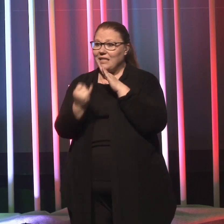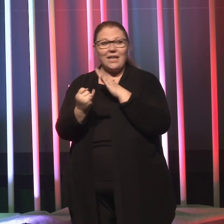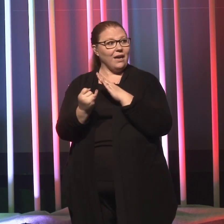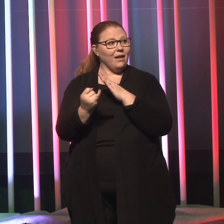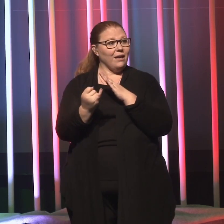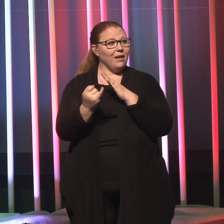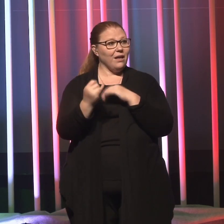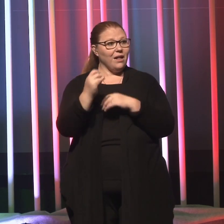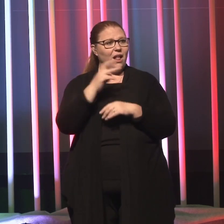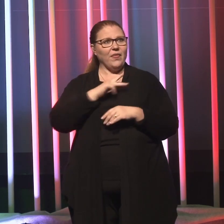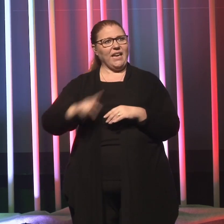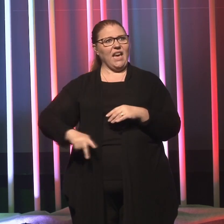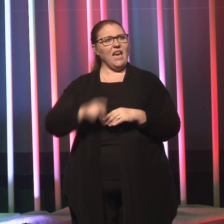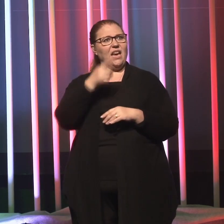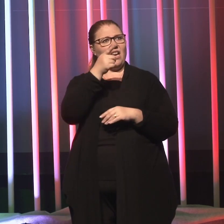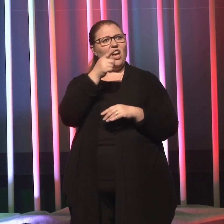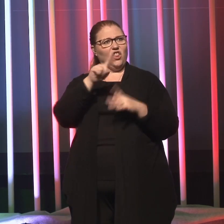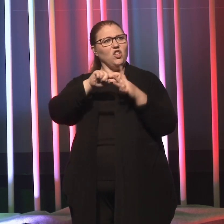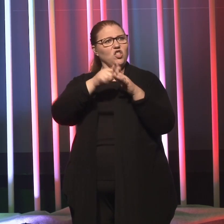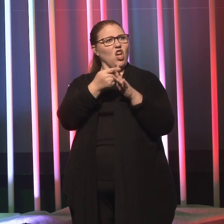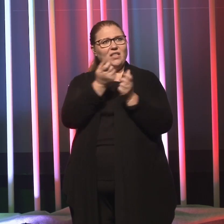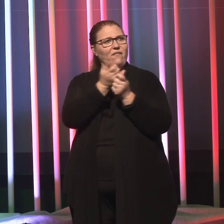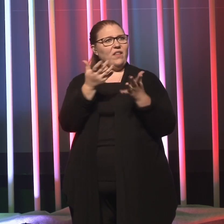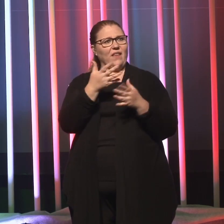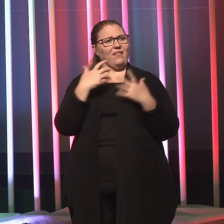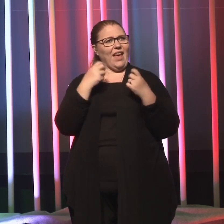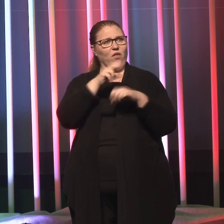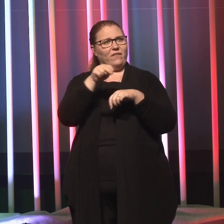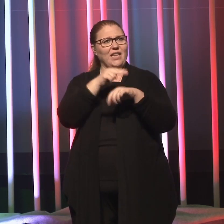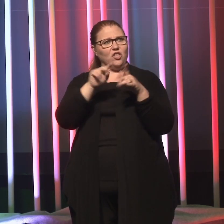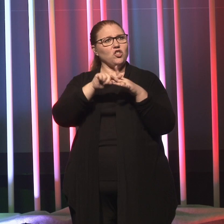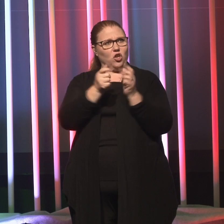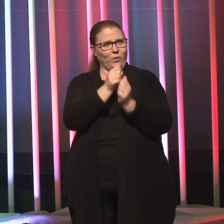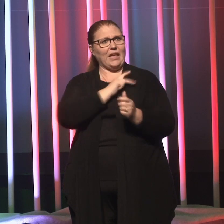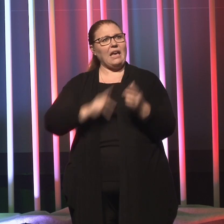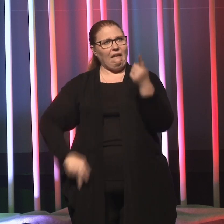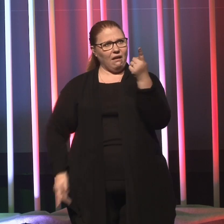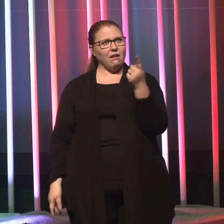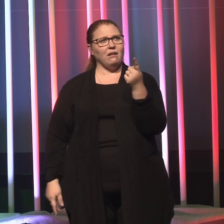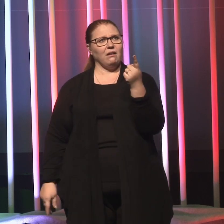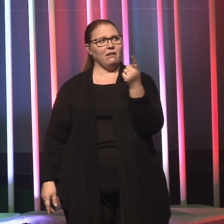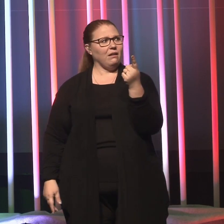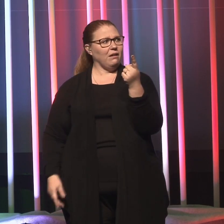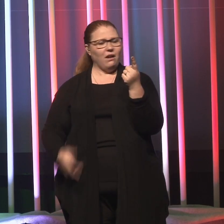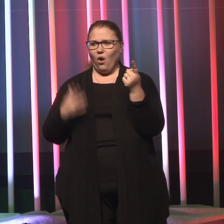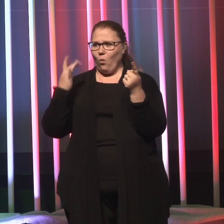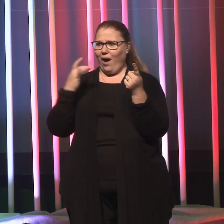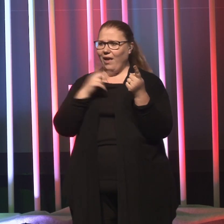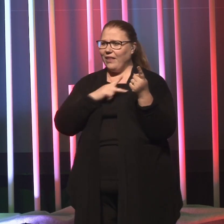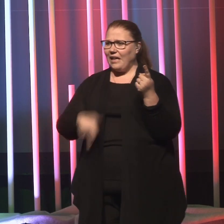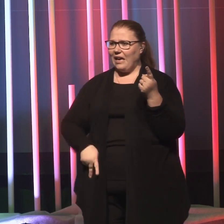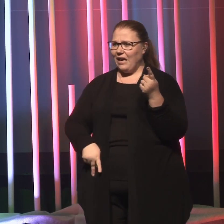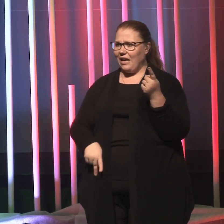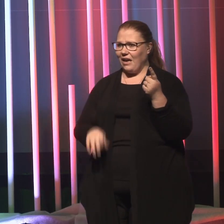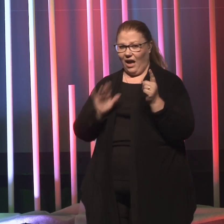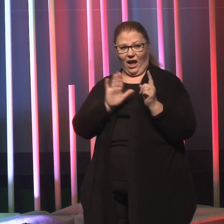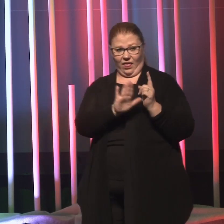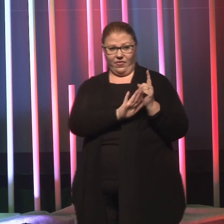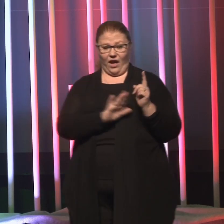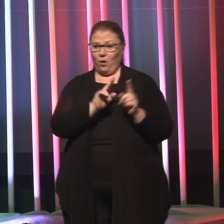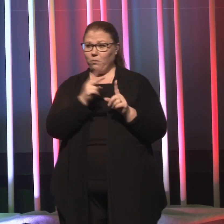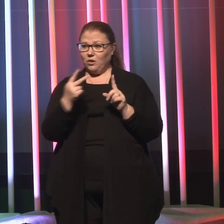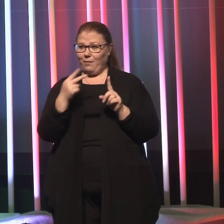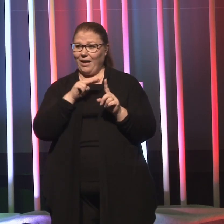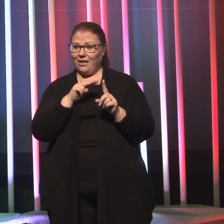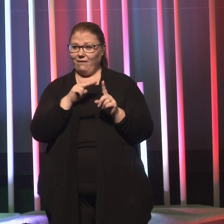king was where it all started. Like the health of the nation started with the king. Because the king, in their worldview, was the one